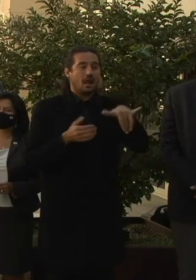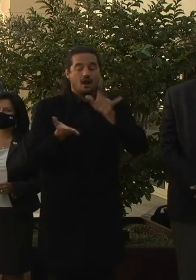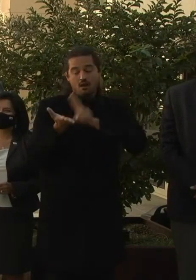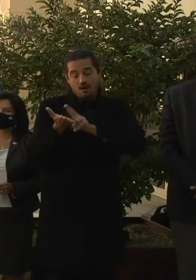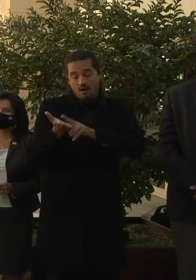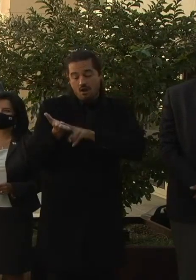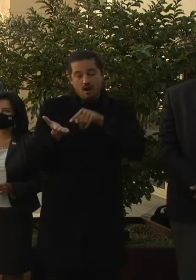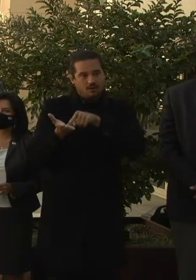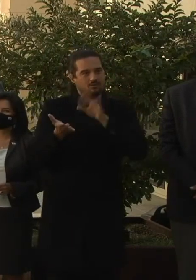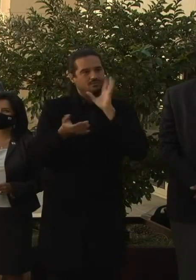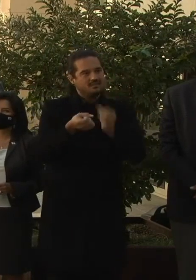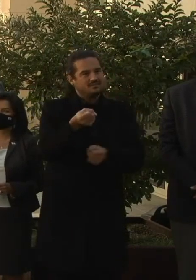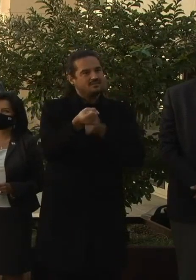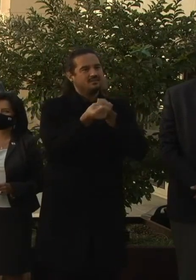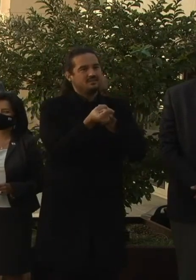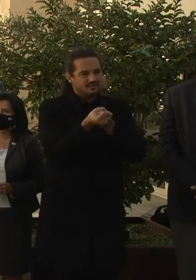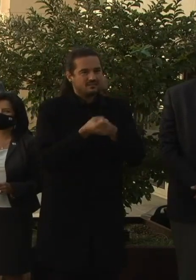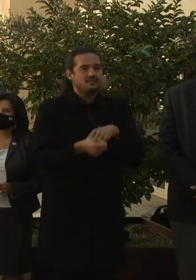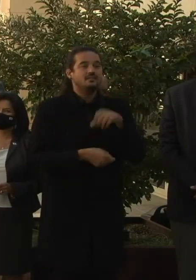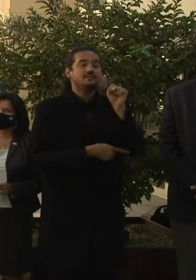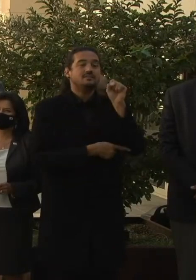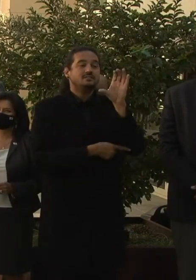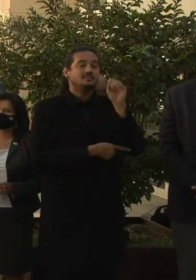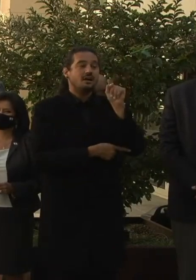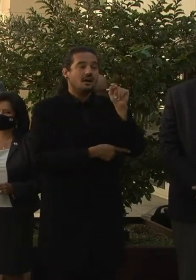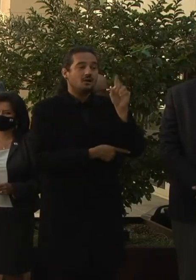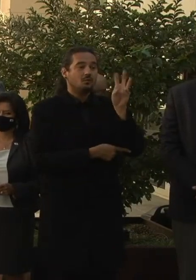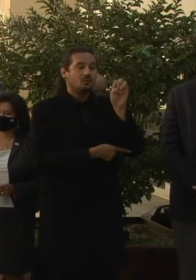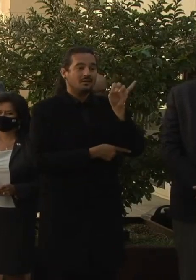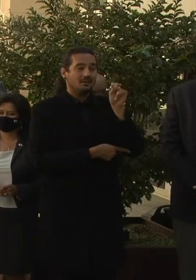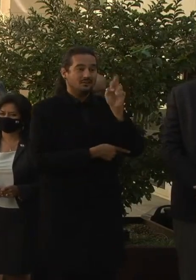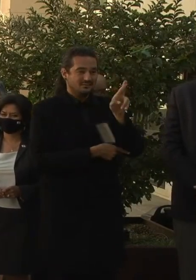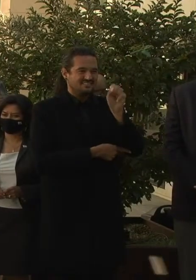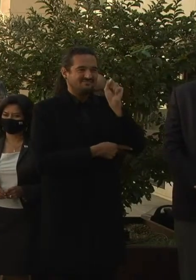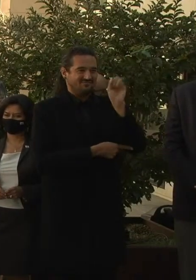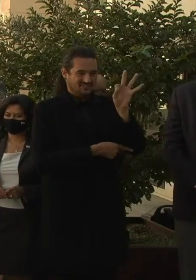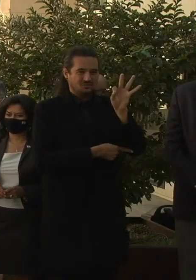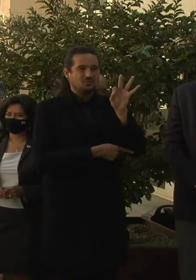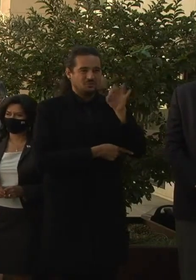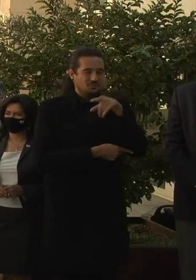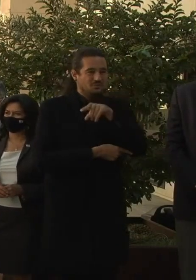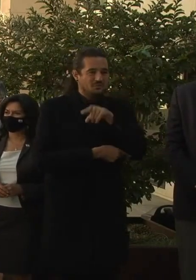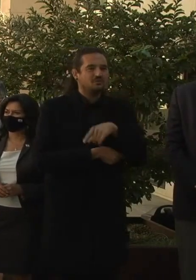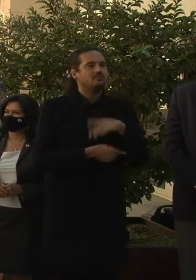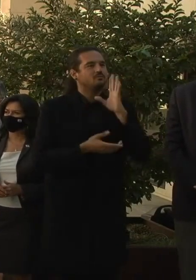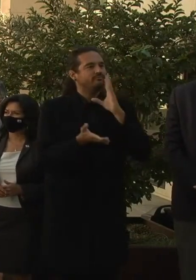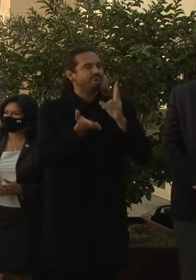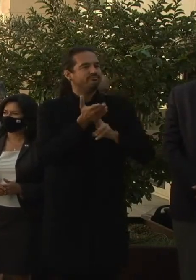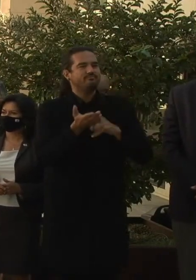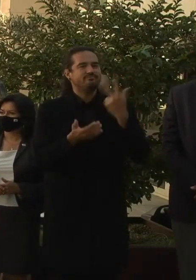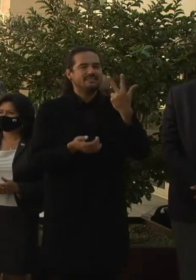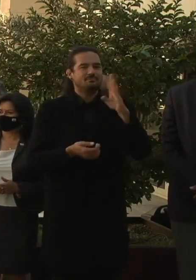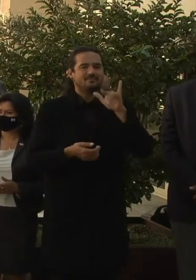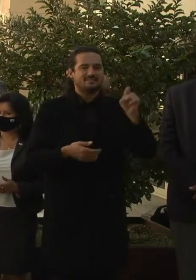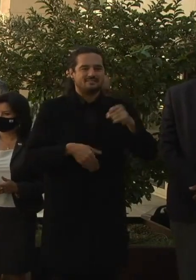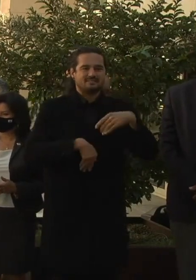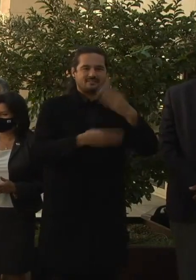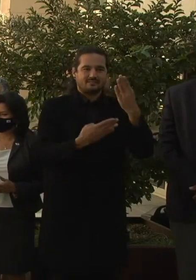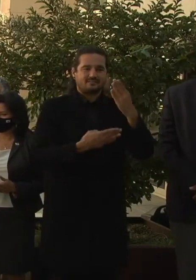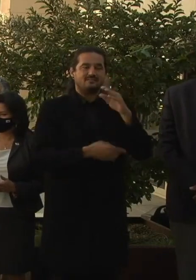signed 3 bills, 8, 9, and 10, that were controversial,